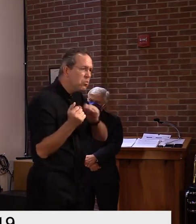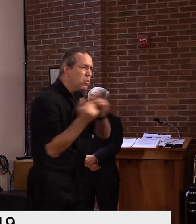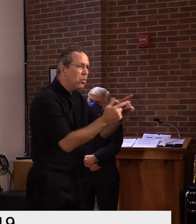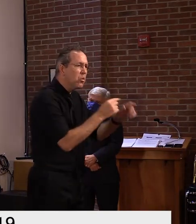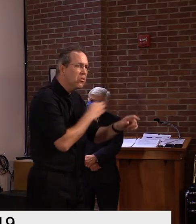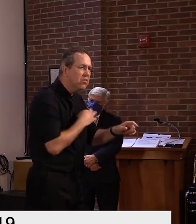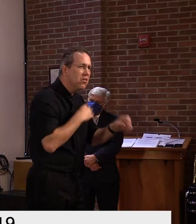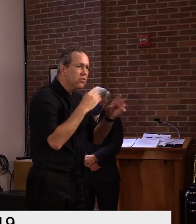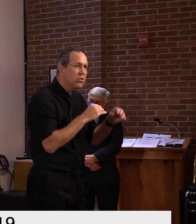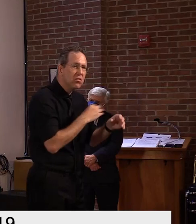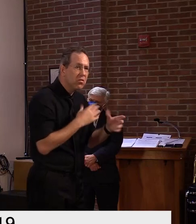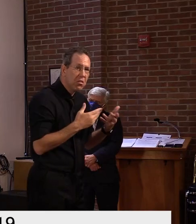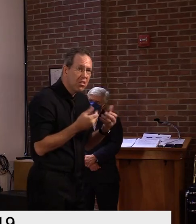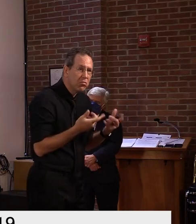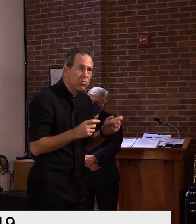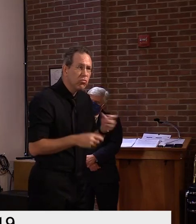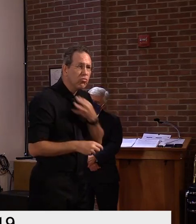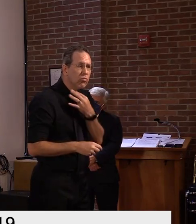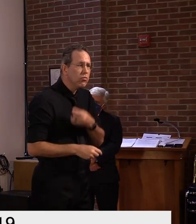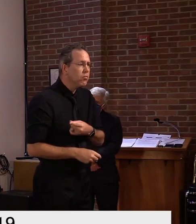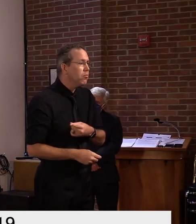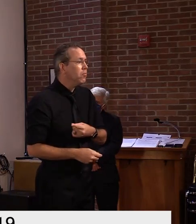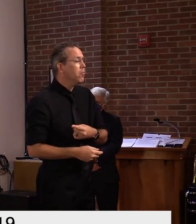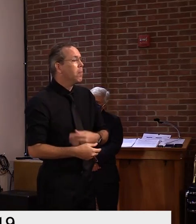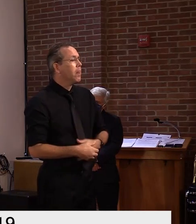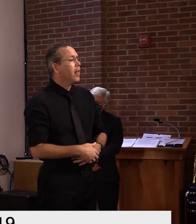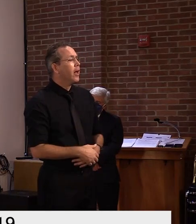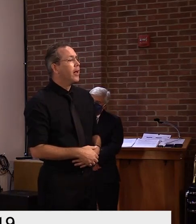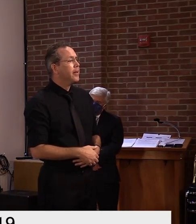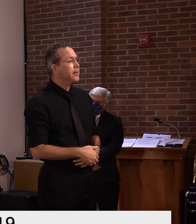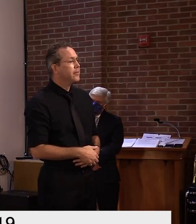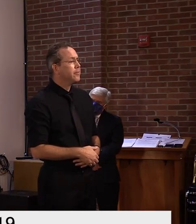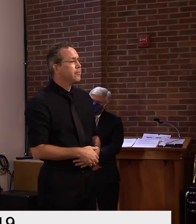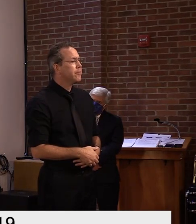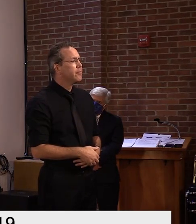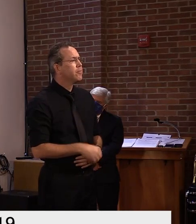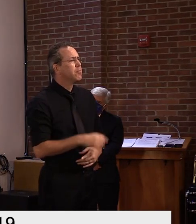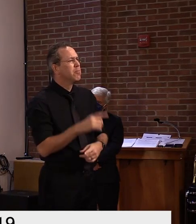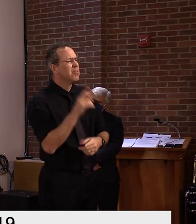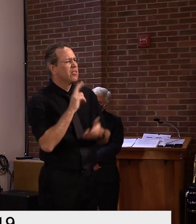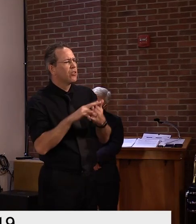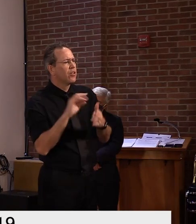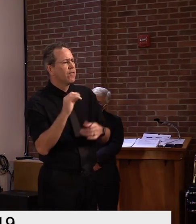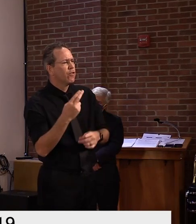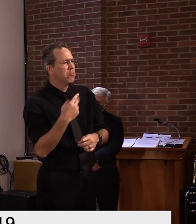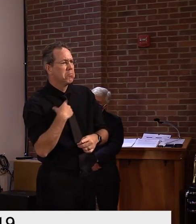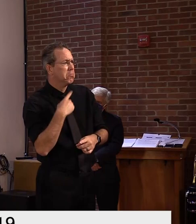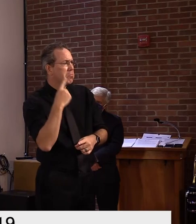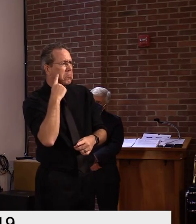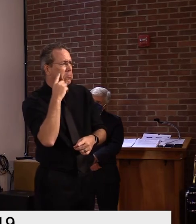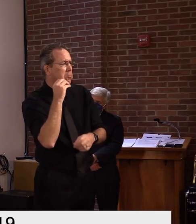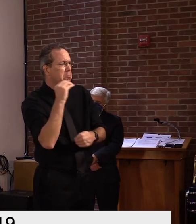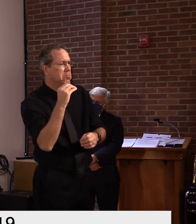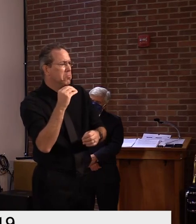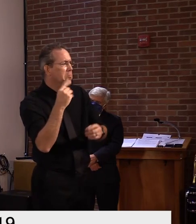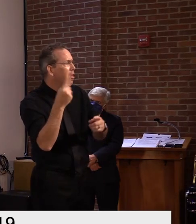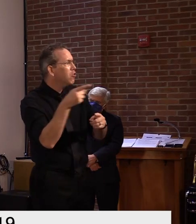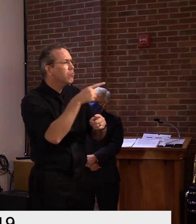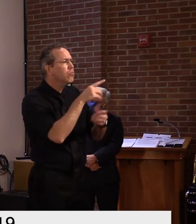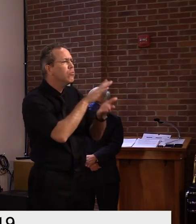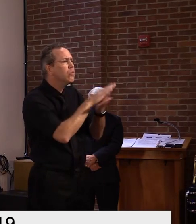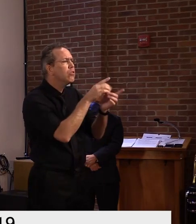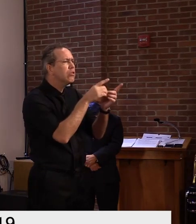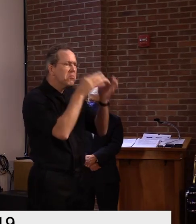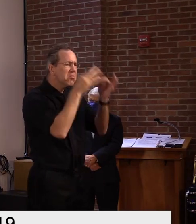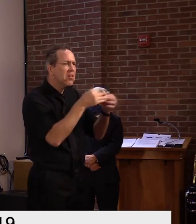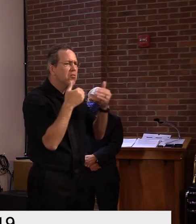This is Secretary French. I have not heard about schools moving forward with that. You know, that would have to be done in conjunction with Department of Health,